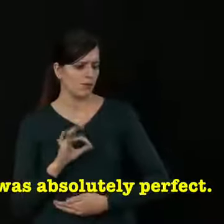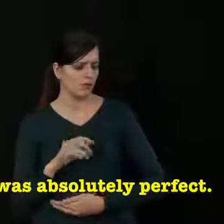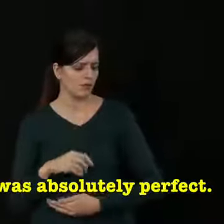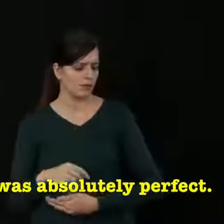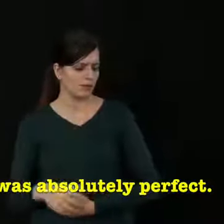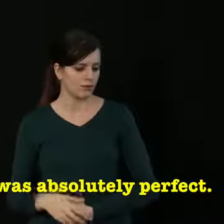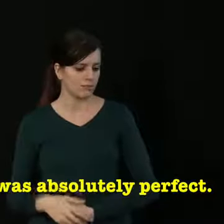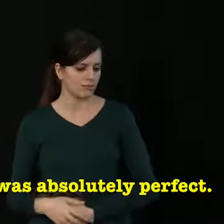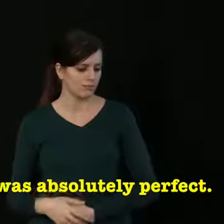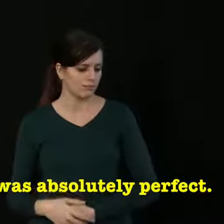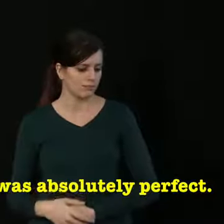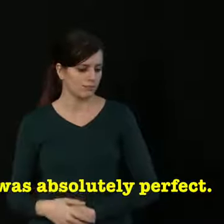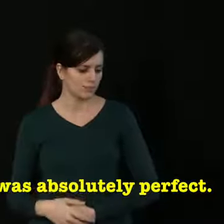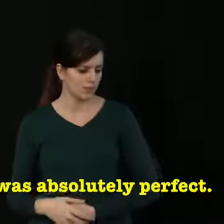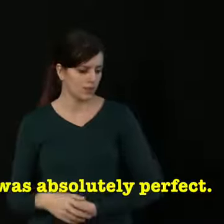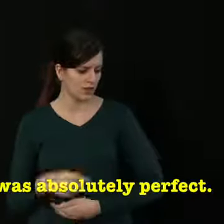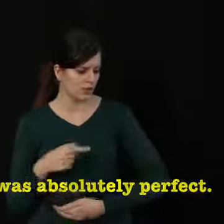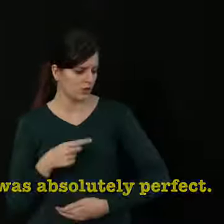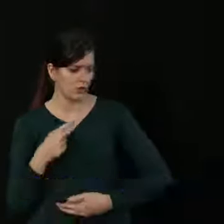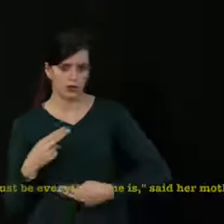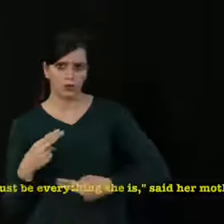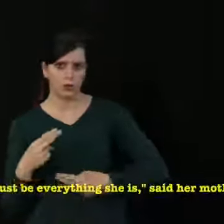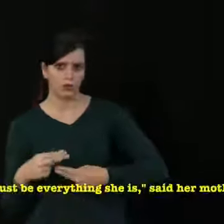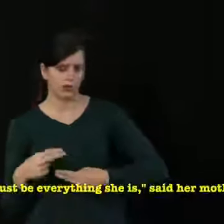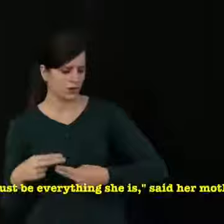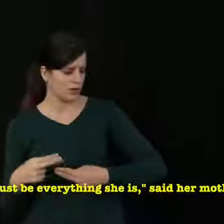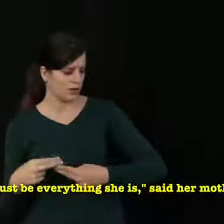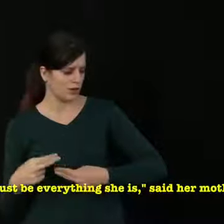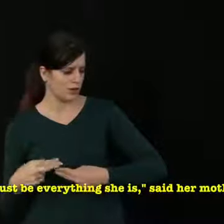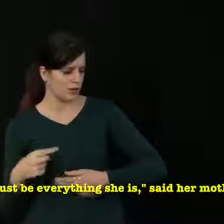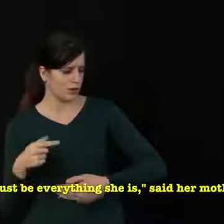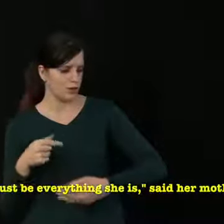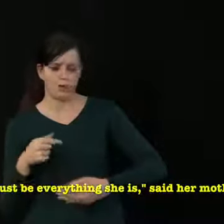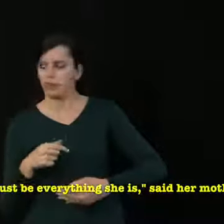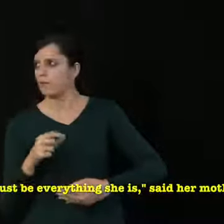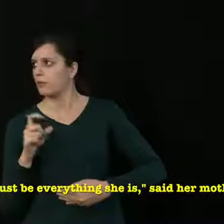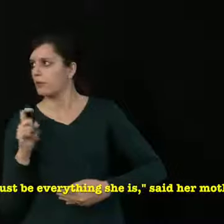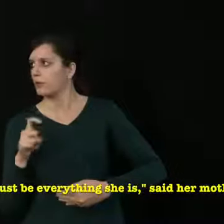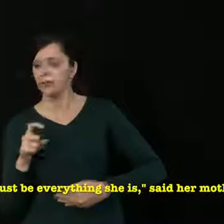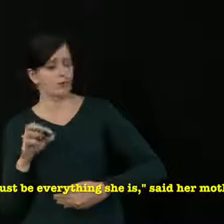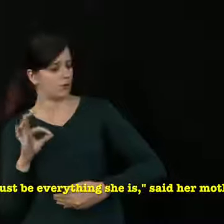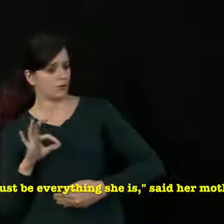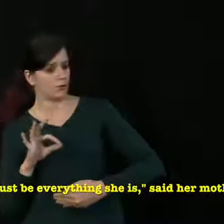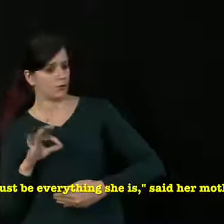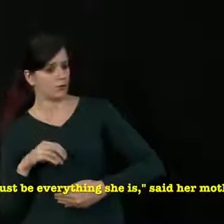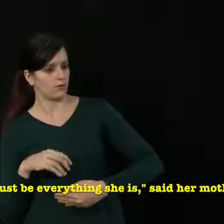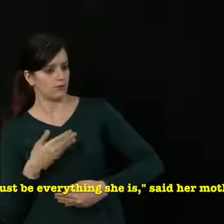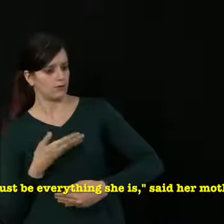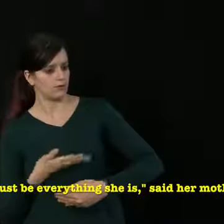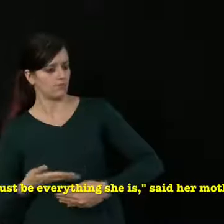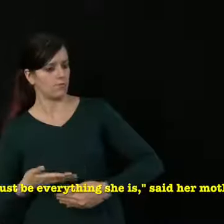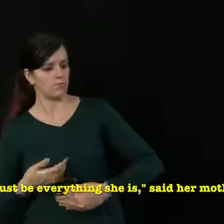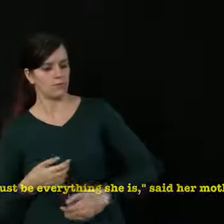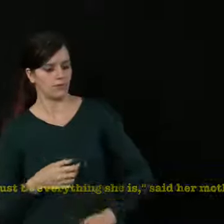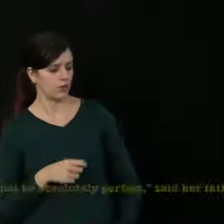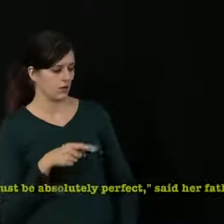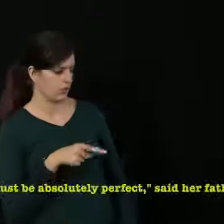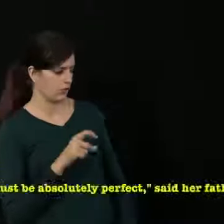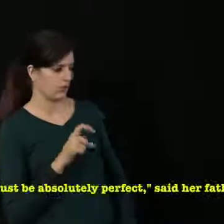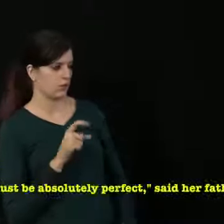absolutely perfect. "Her name must be everything she is," said her mother. "Her name must